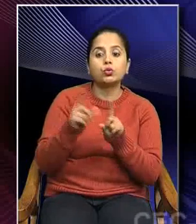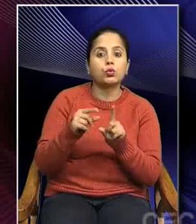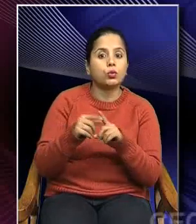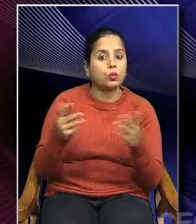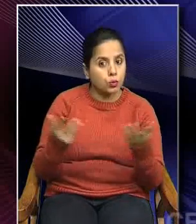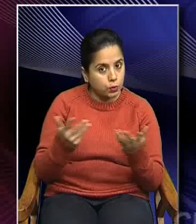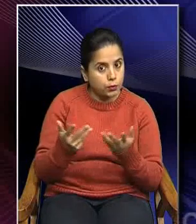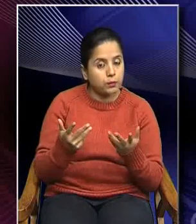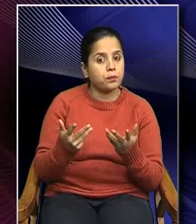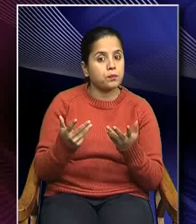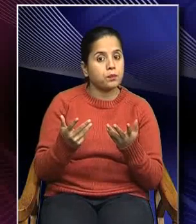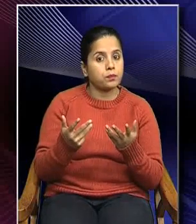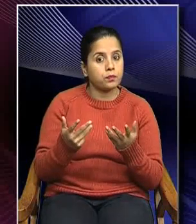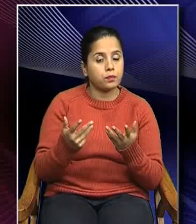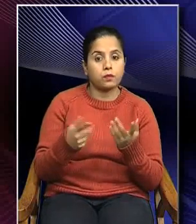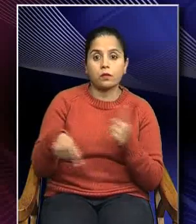is largely